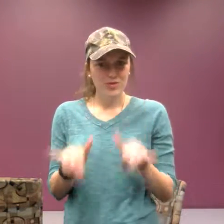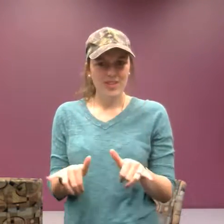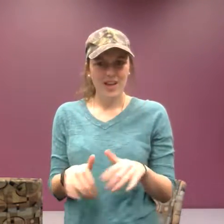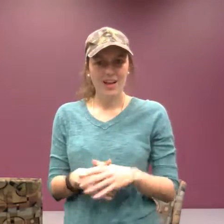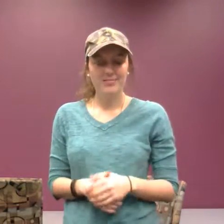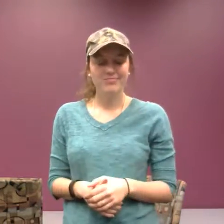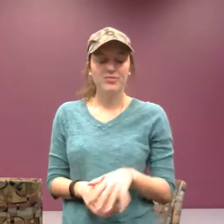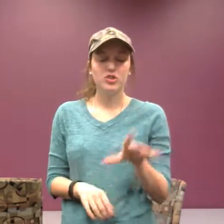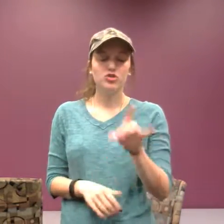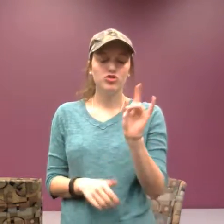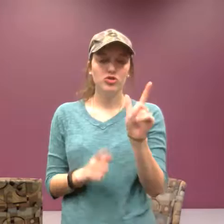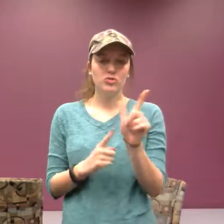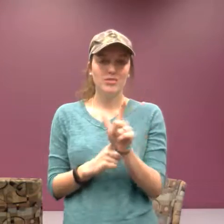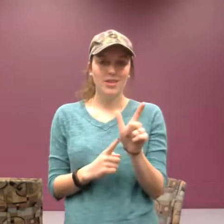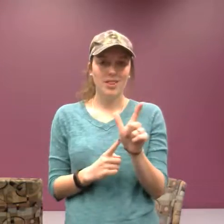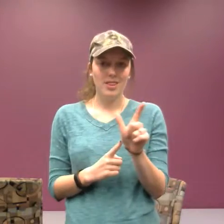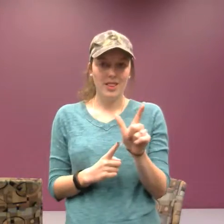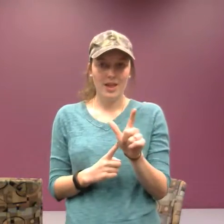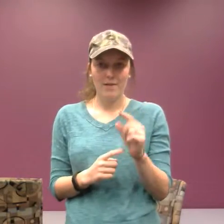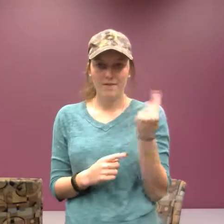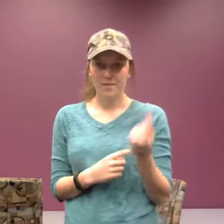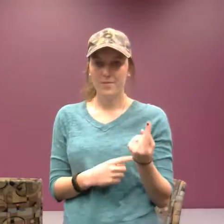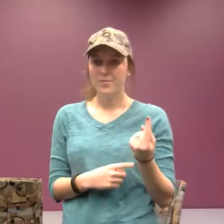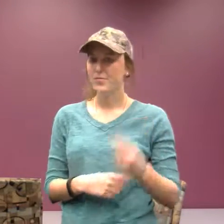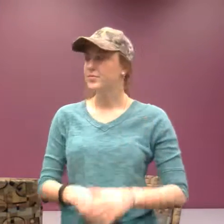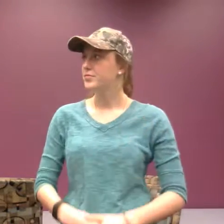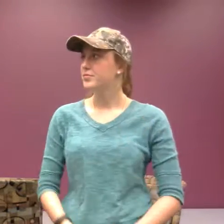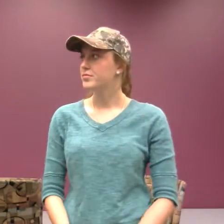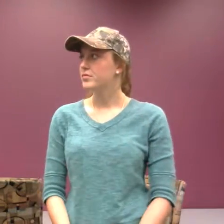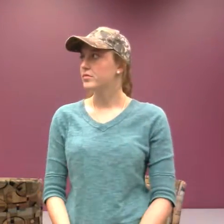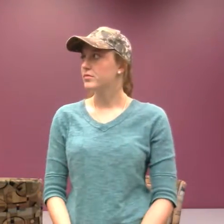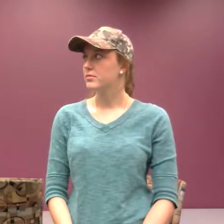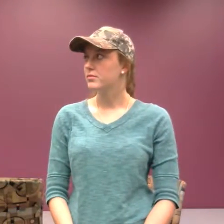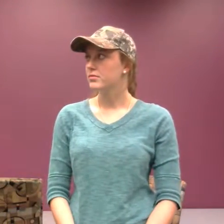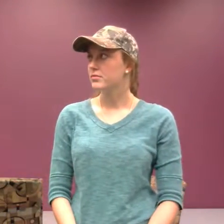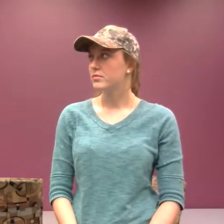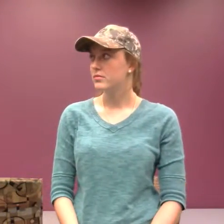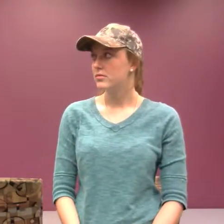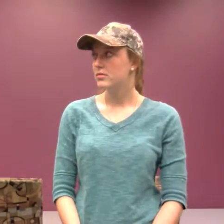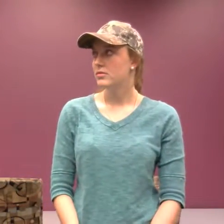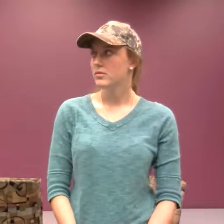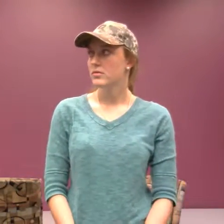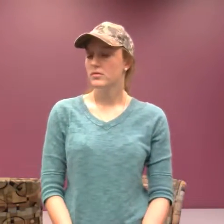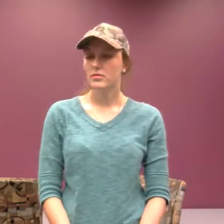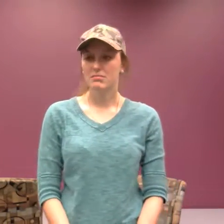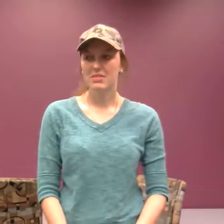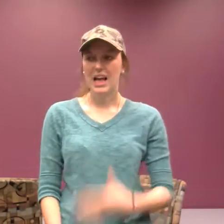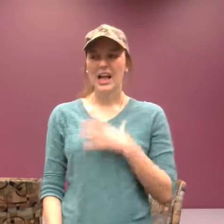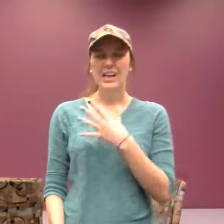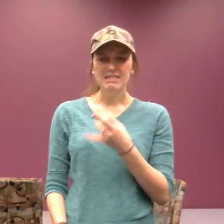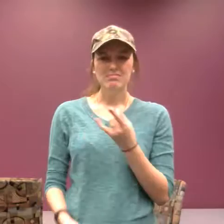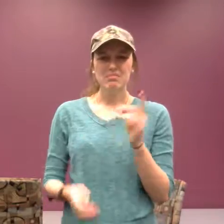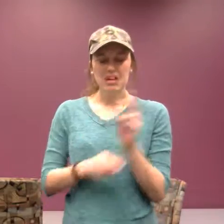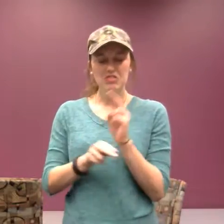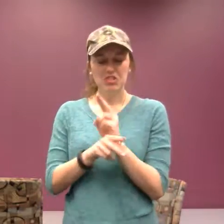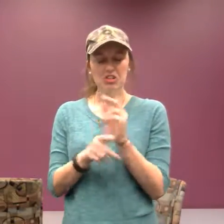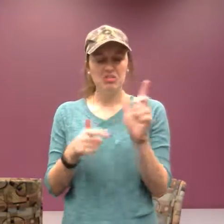instead of using X all the time. It gets so boring. I like to use letters that represent what it is we're looking for. In this particular